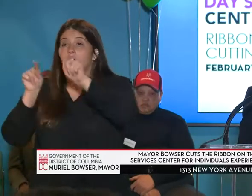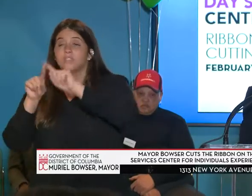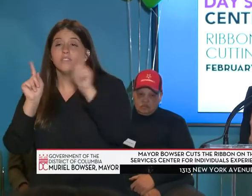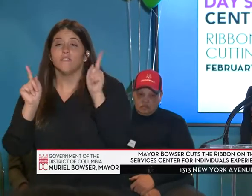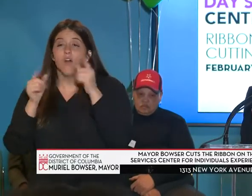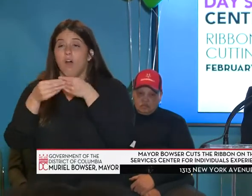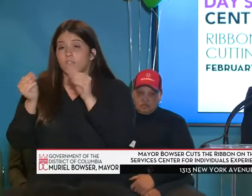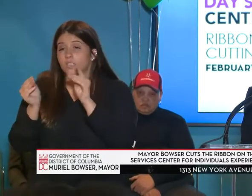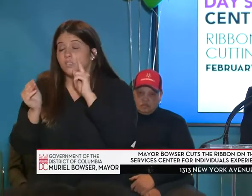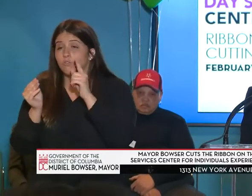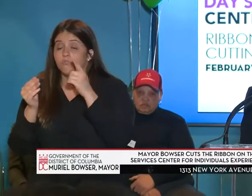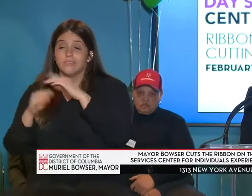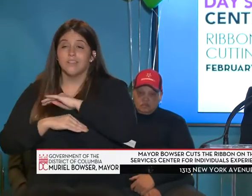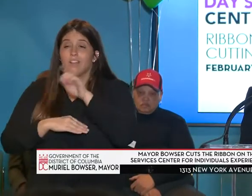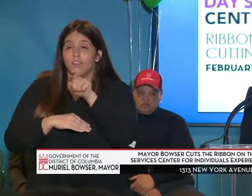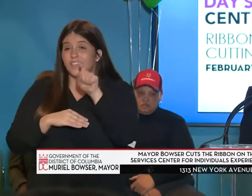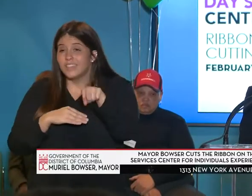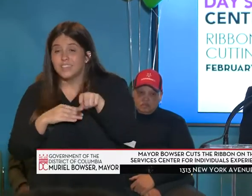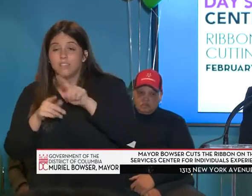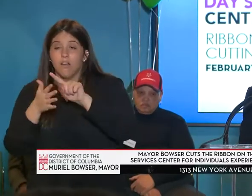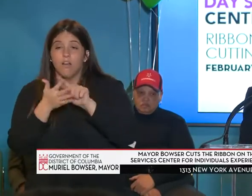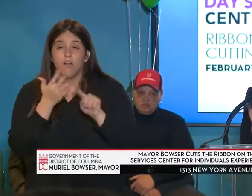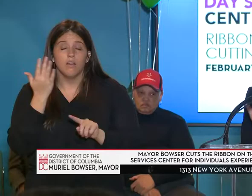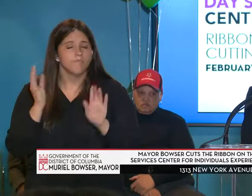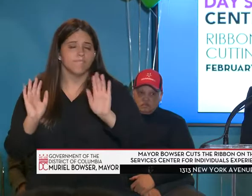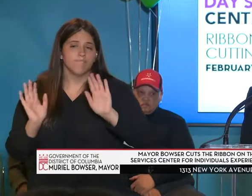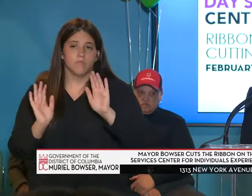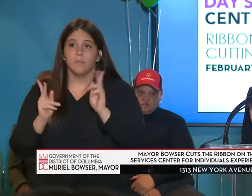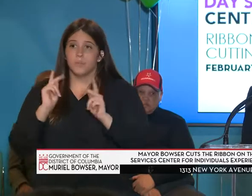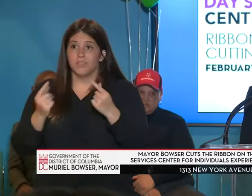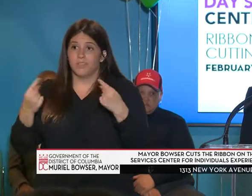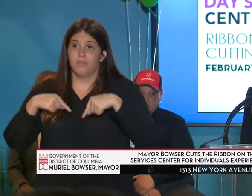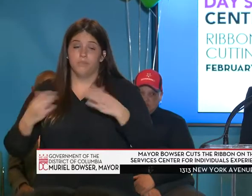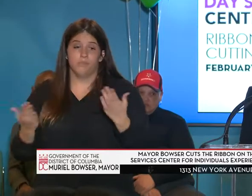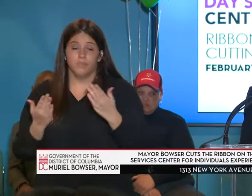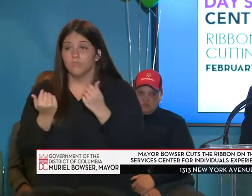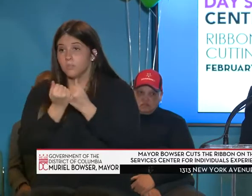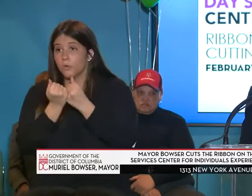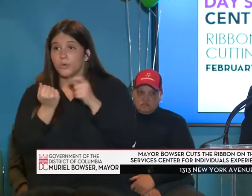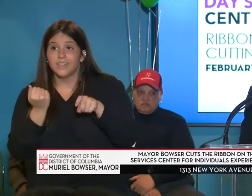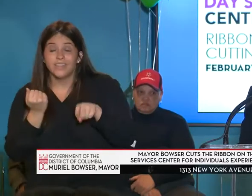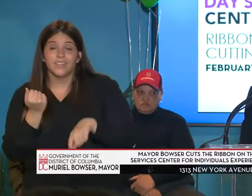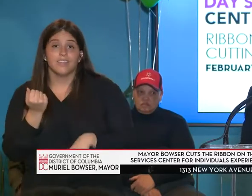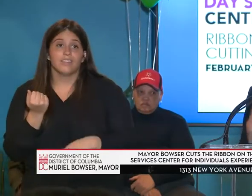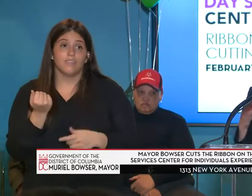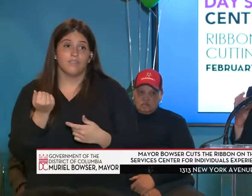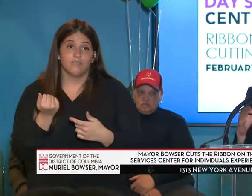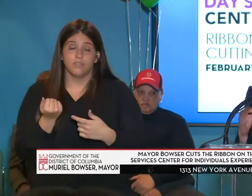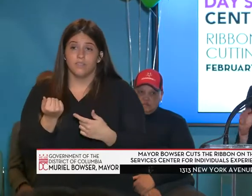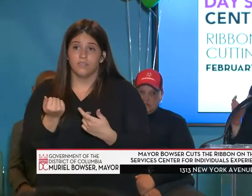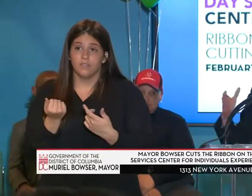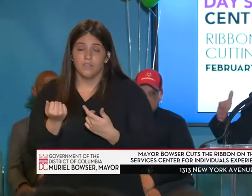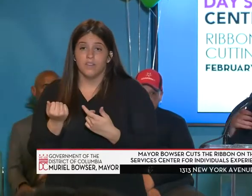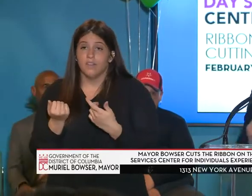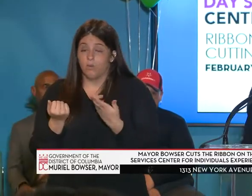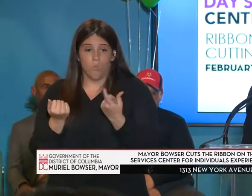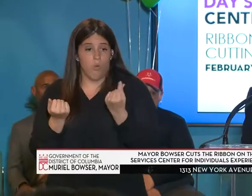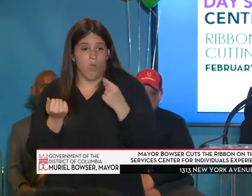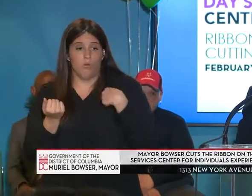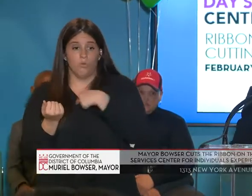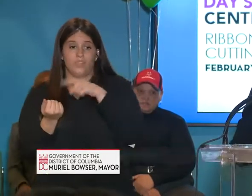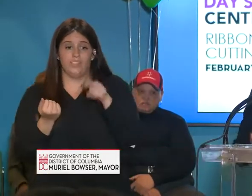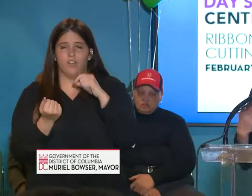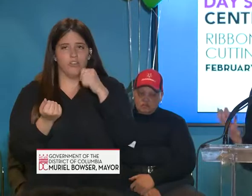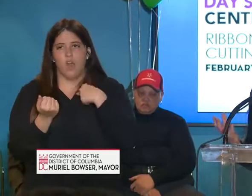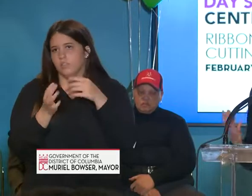needs met, but people can come here, and services that we need, supports that we need as humans, actually are not defined by